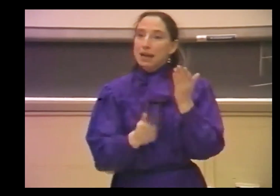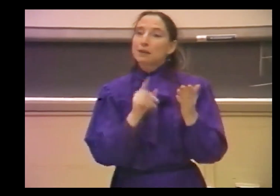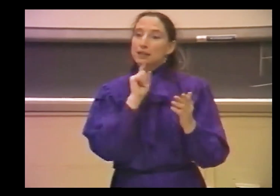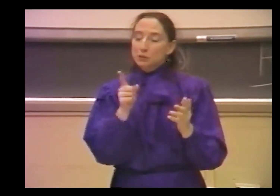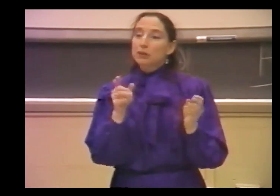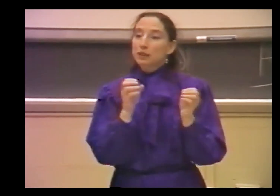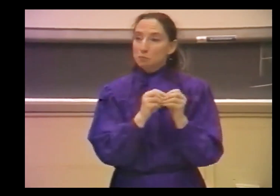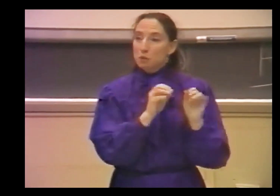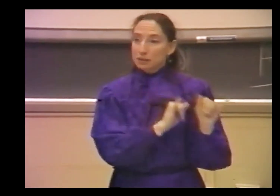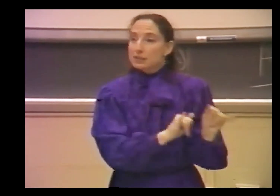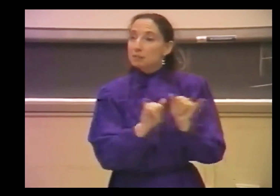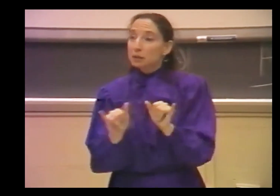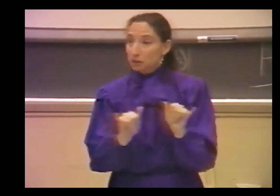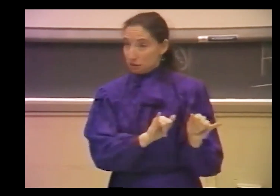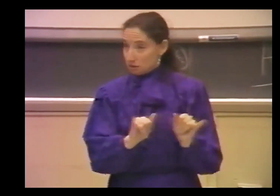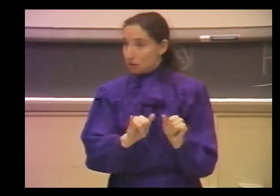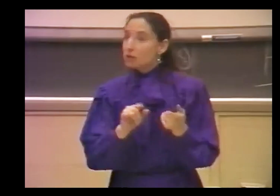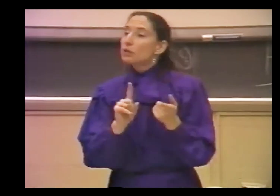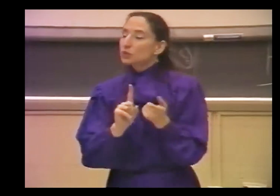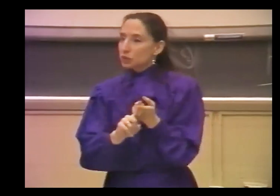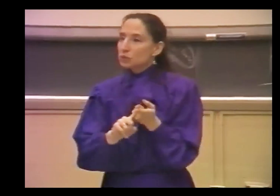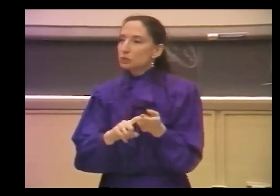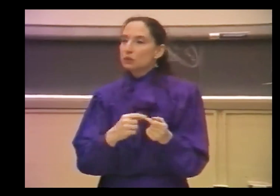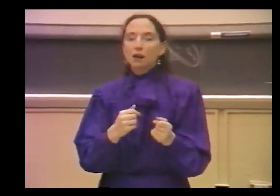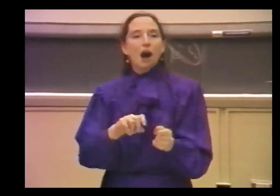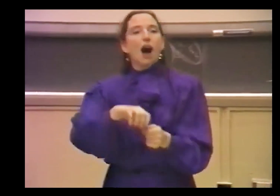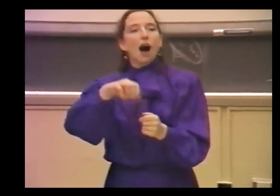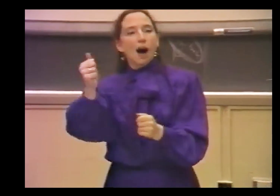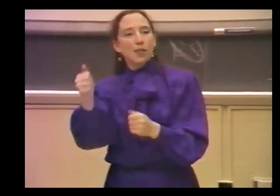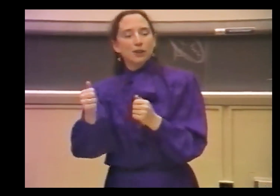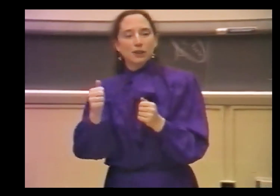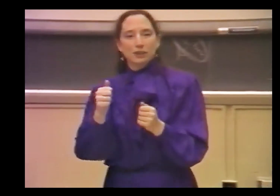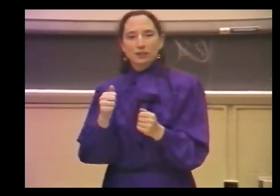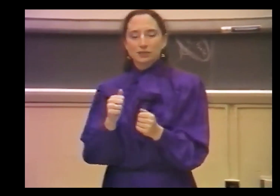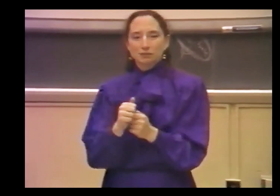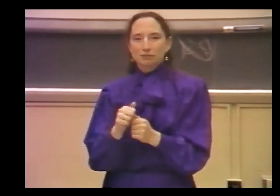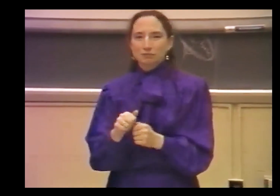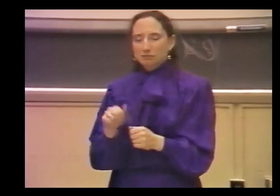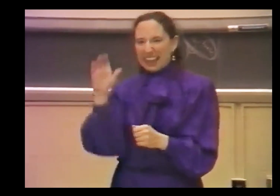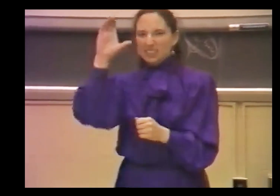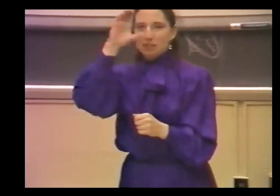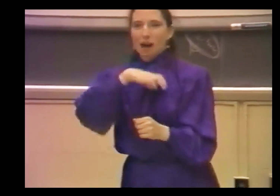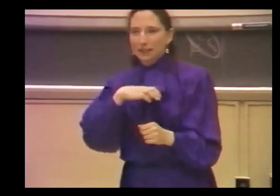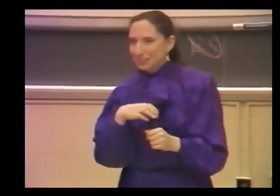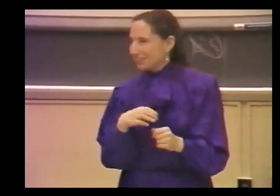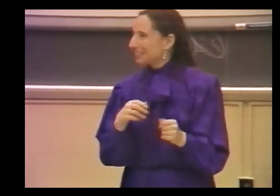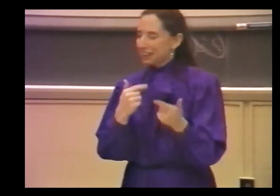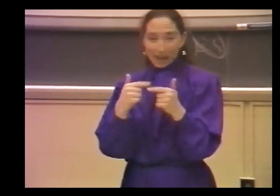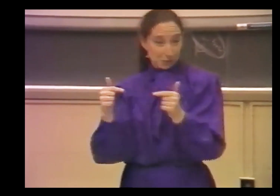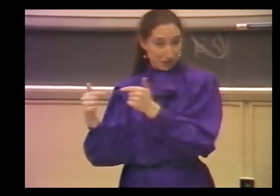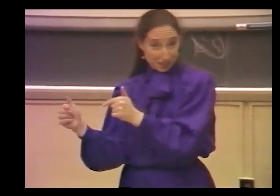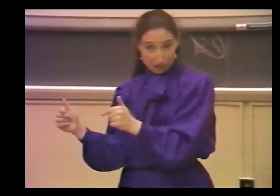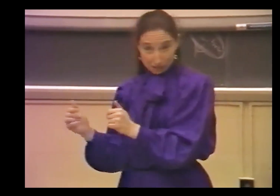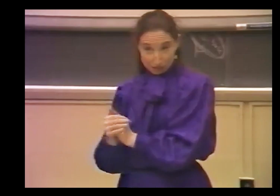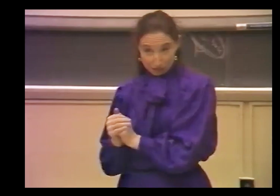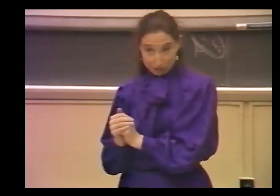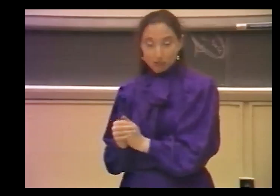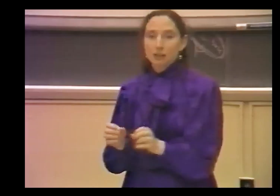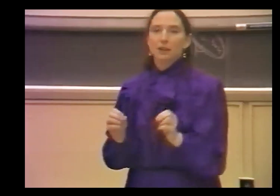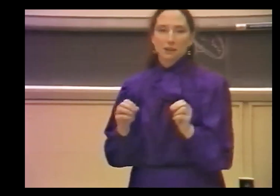maybe it's really more similar to other exotic languages.